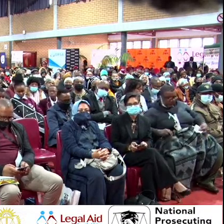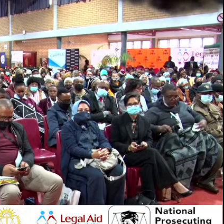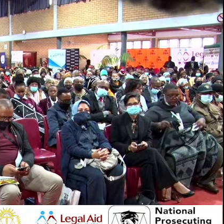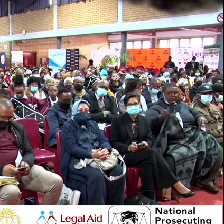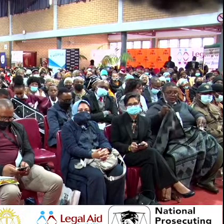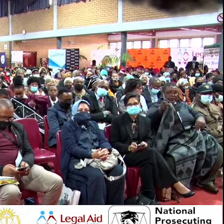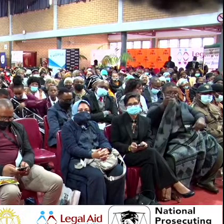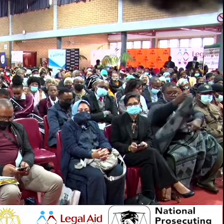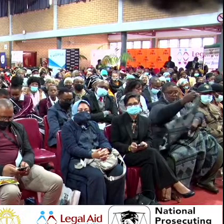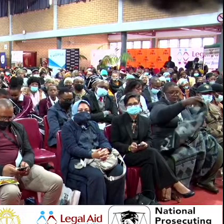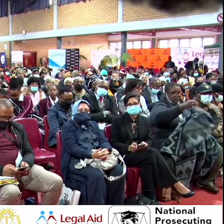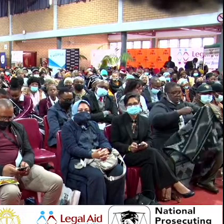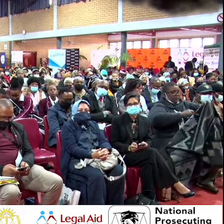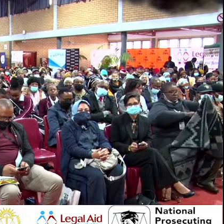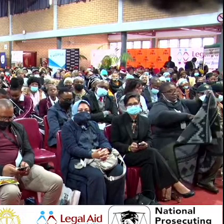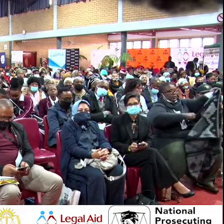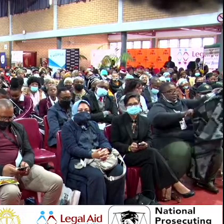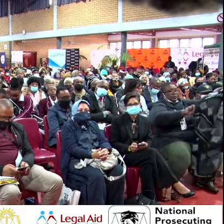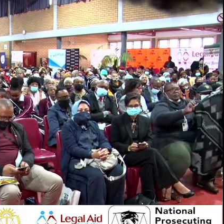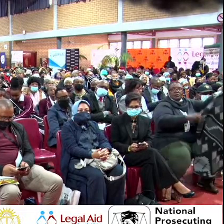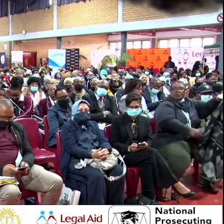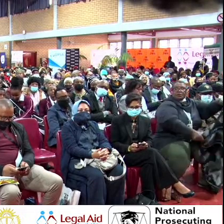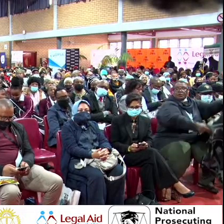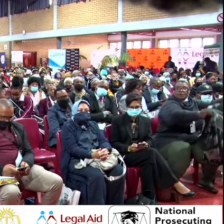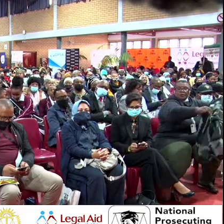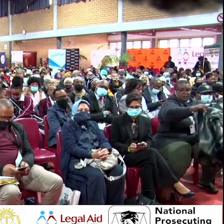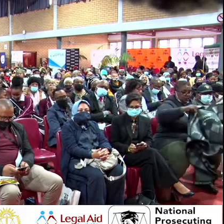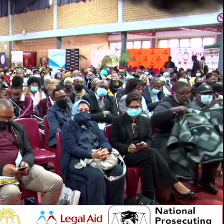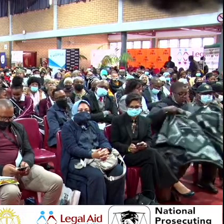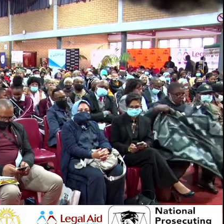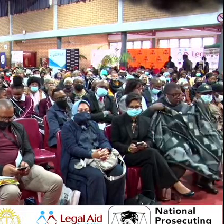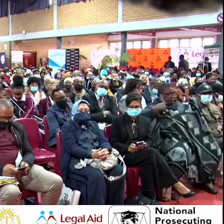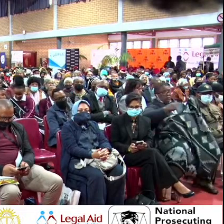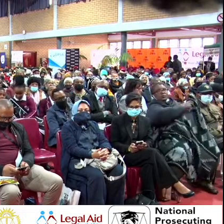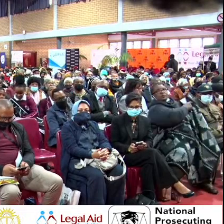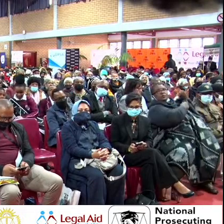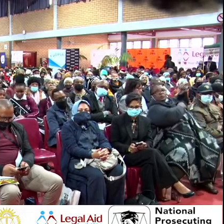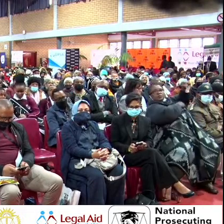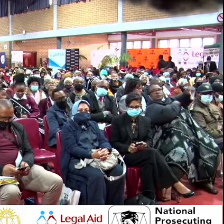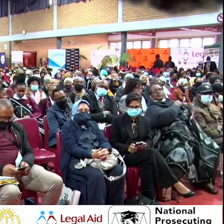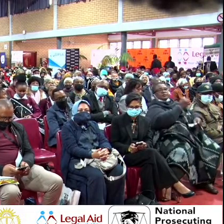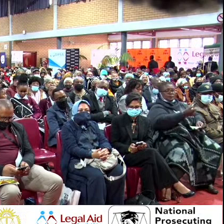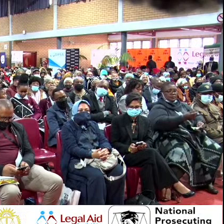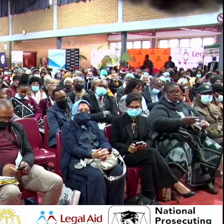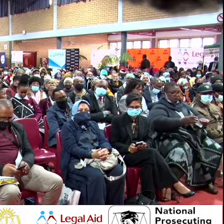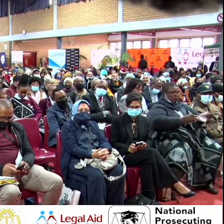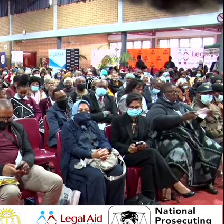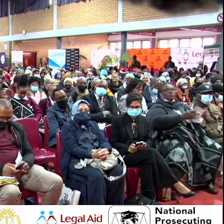harm because we know, we see, and suddenly we don't know and we didn't see.